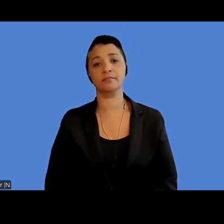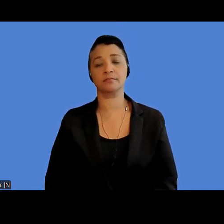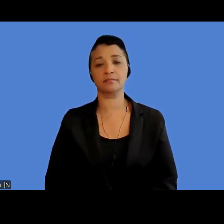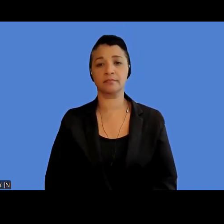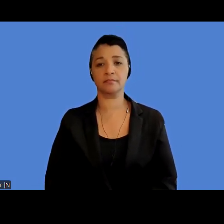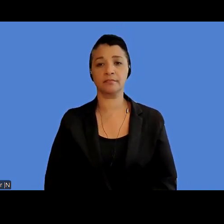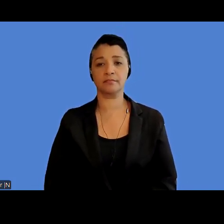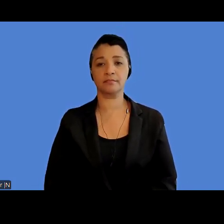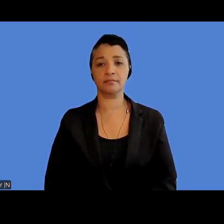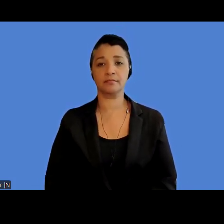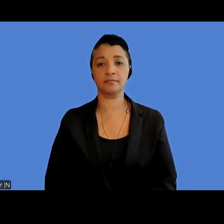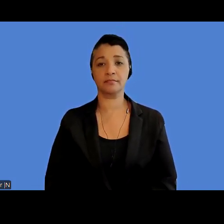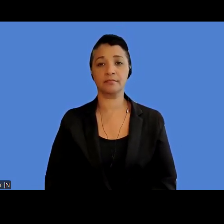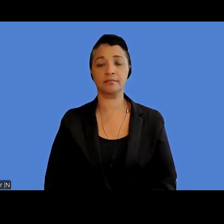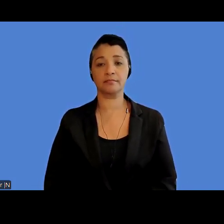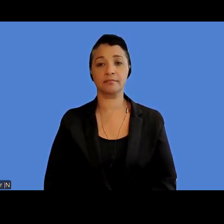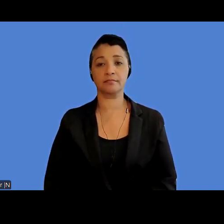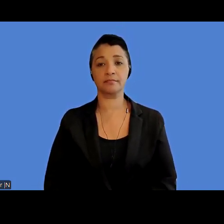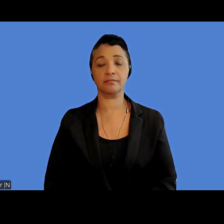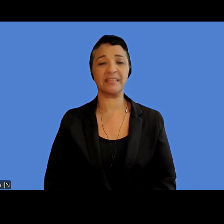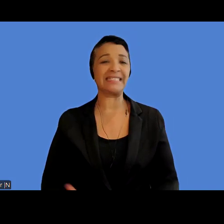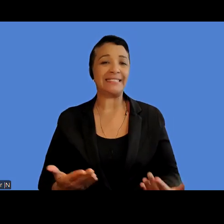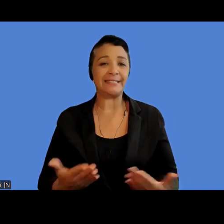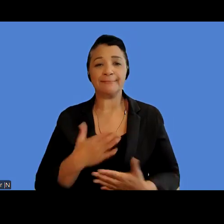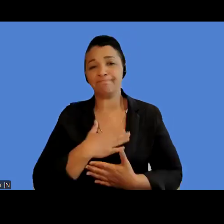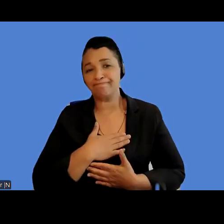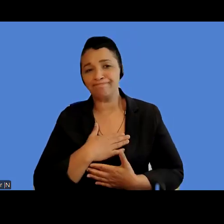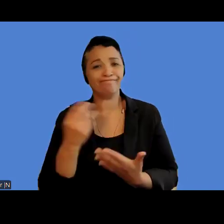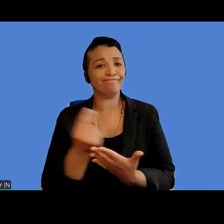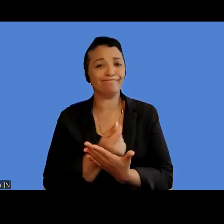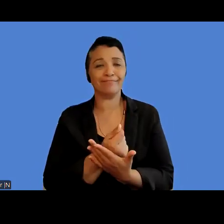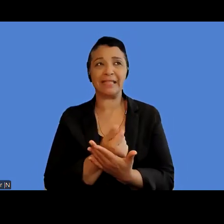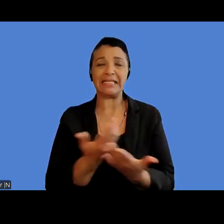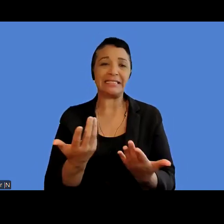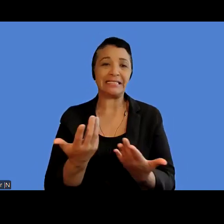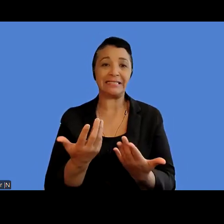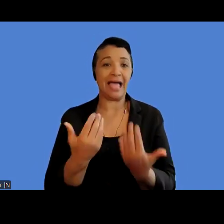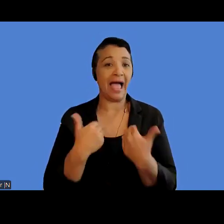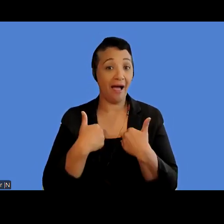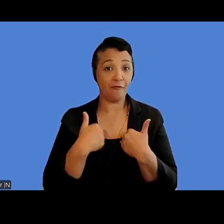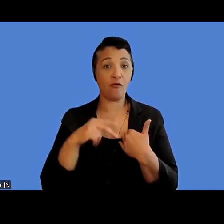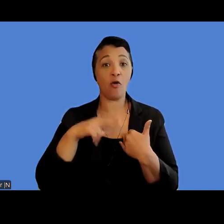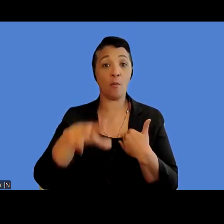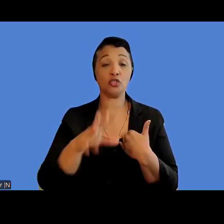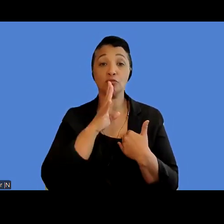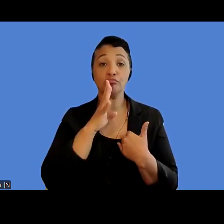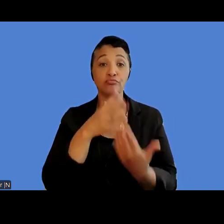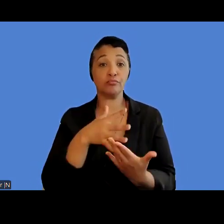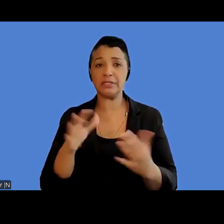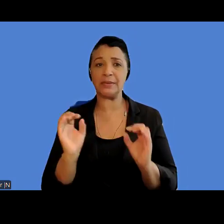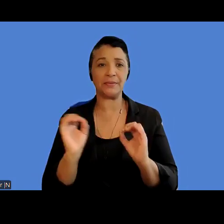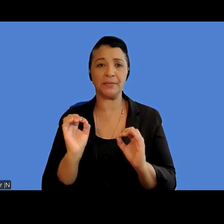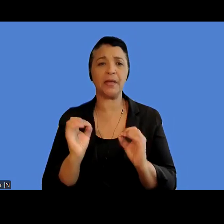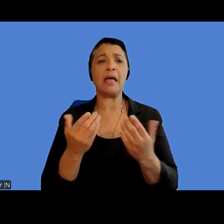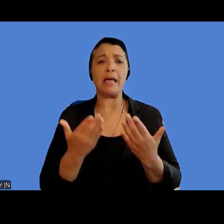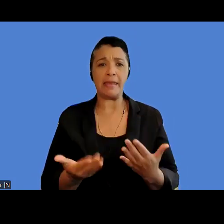Yes, I'm very sorry for not having a Portuguese interpretation. We try to prioritize at least 3 or 4 languages. In this case,